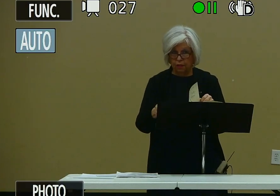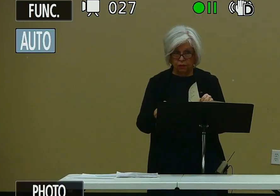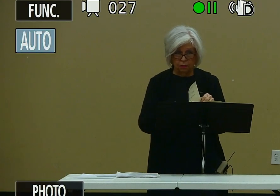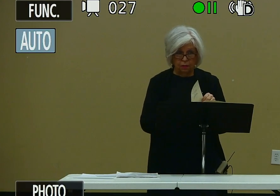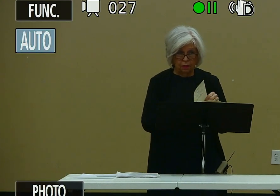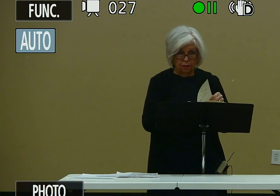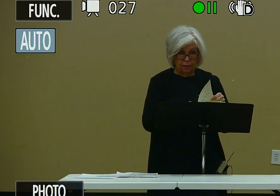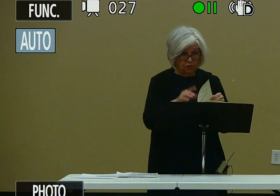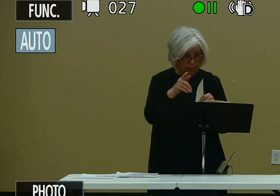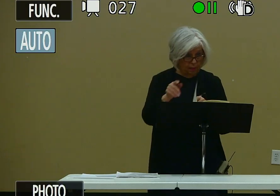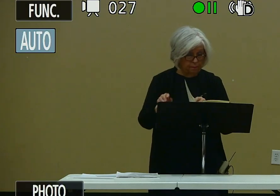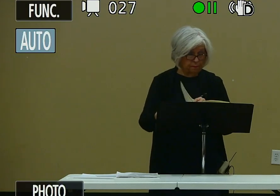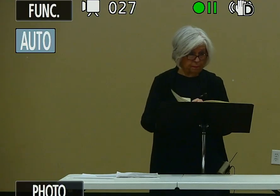clarification? Yes, ma'am.